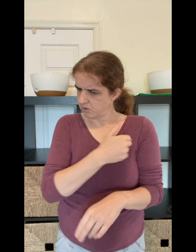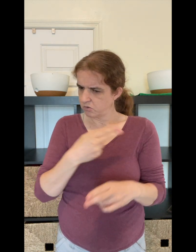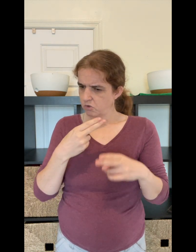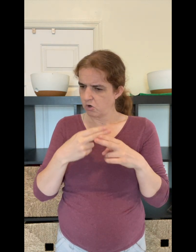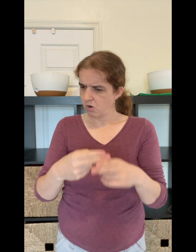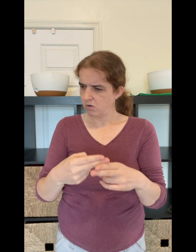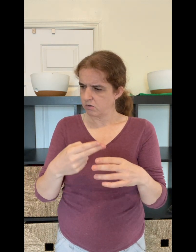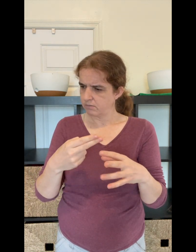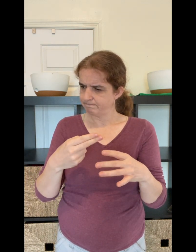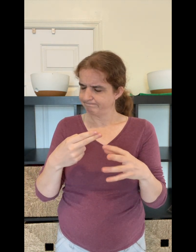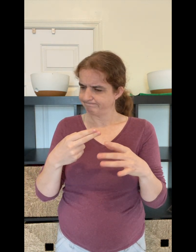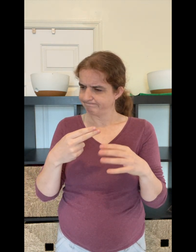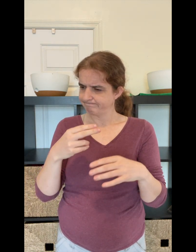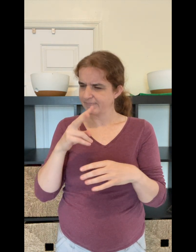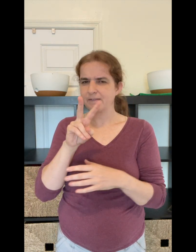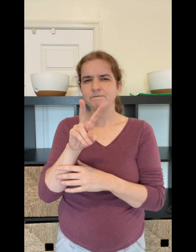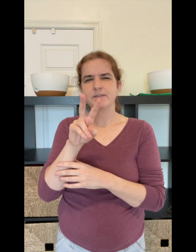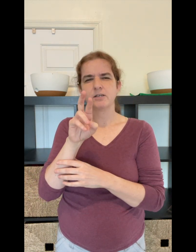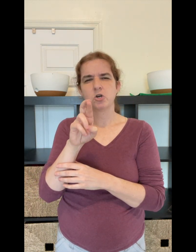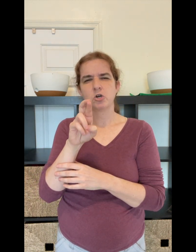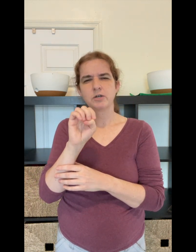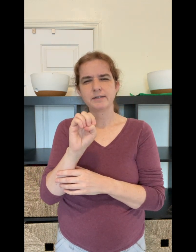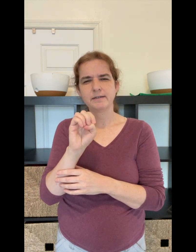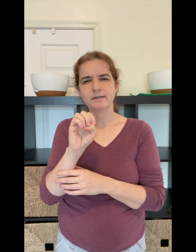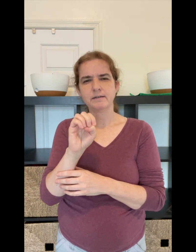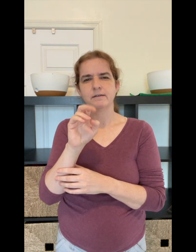What's another one that happens in the hospital? What's that called? VRE.